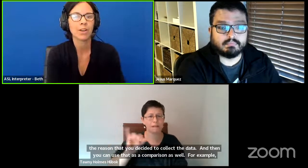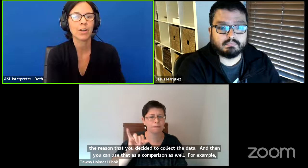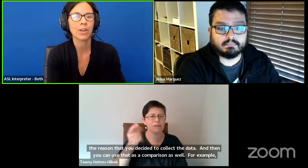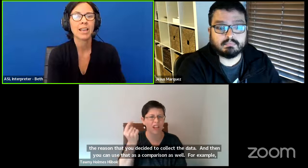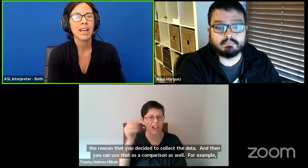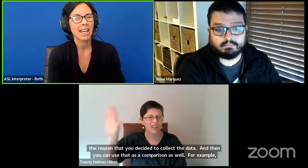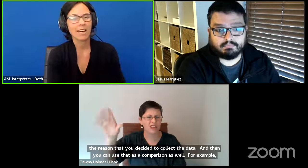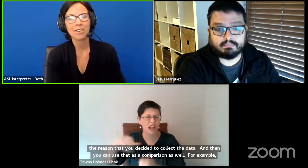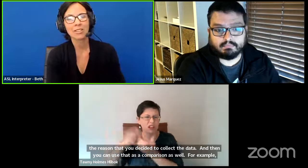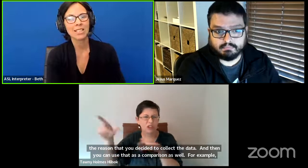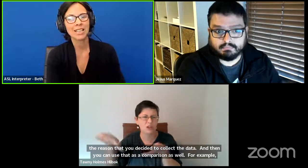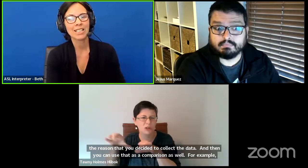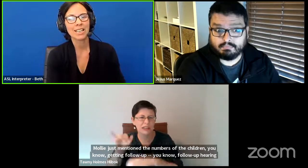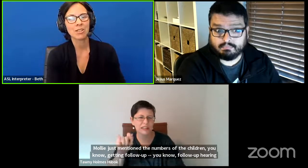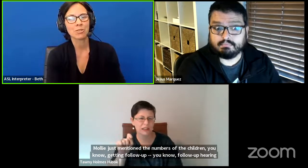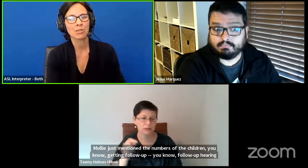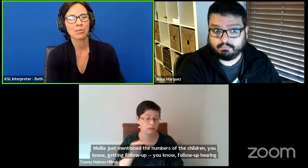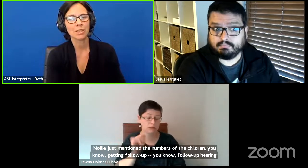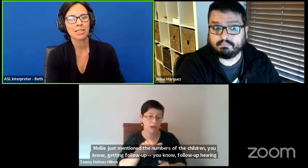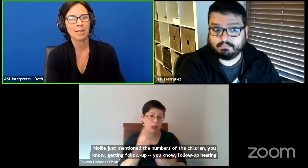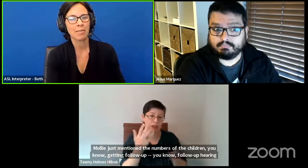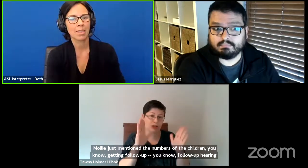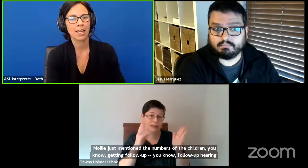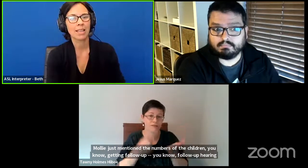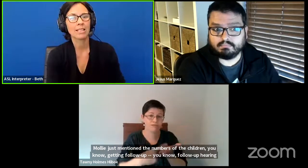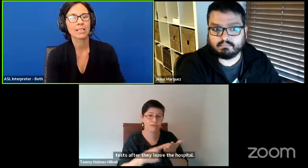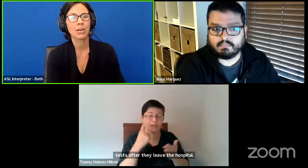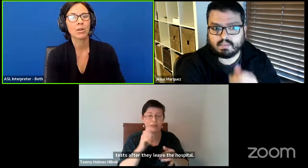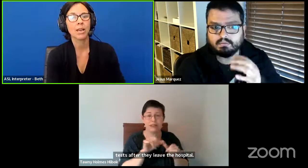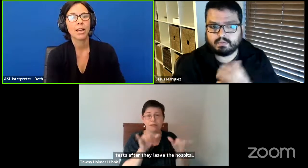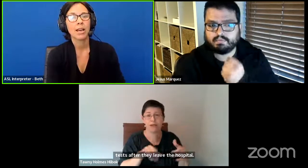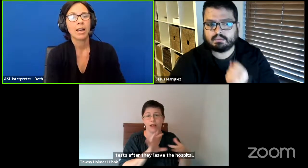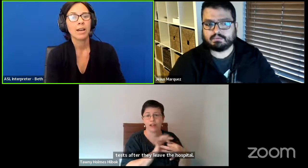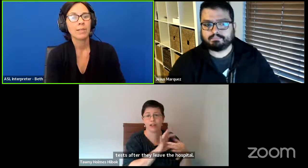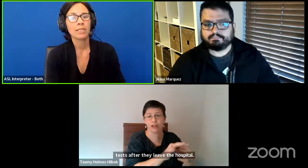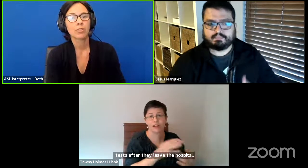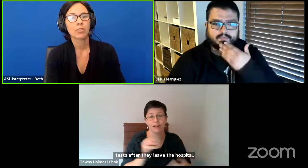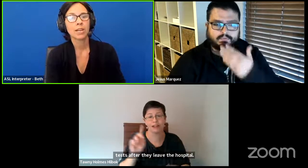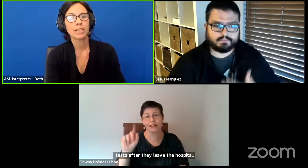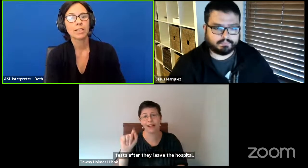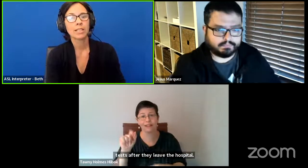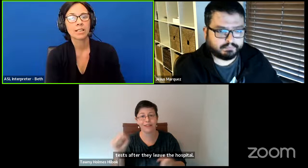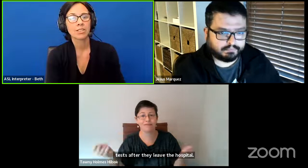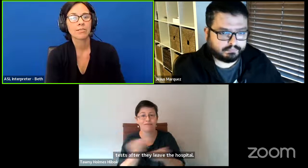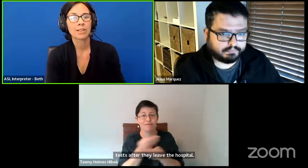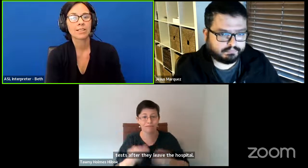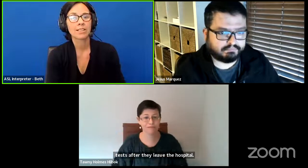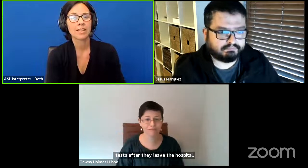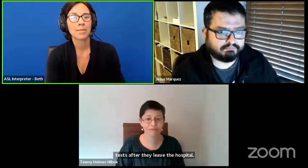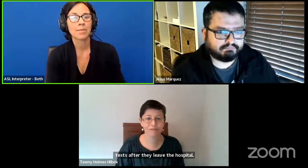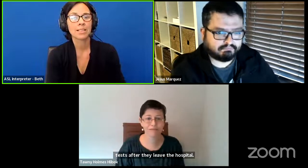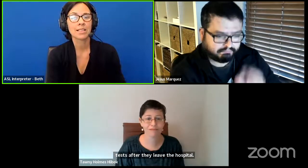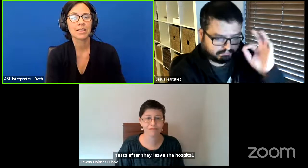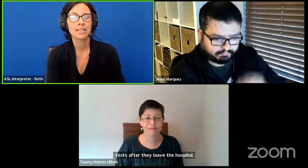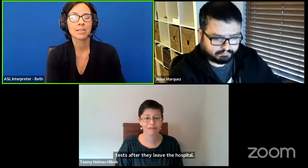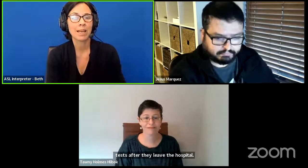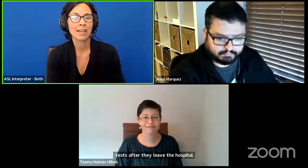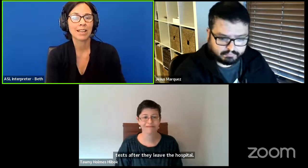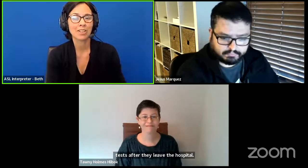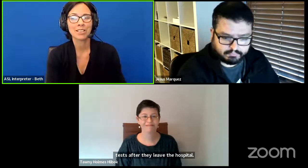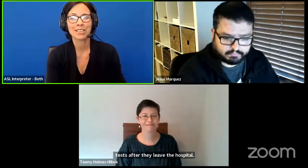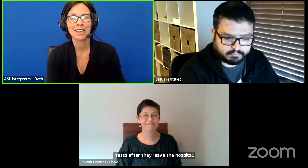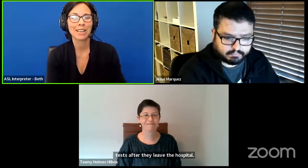factors that are involved. And other states I know struggle with the same thing. So it's a great discussion for the